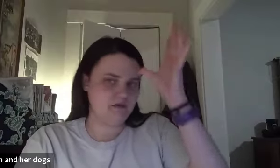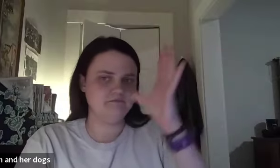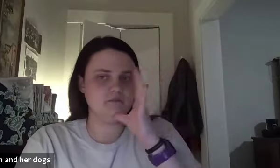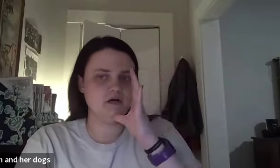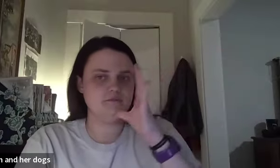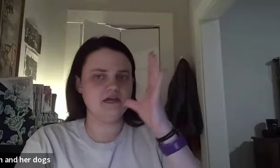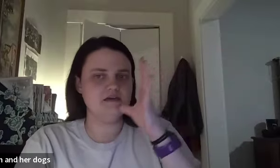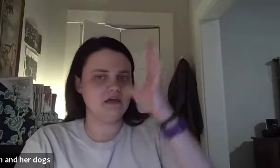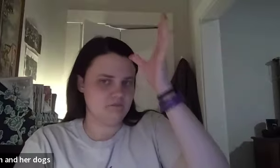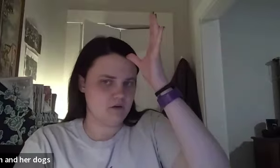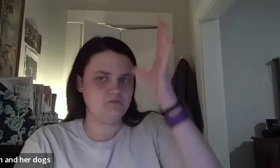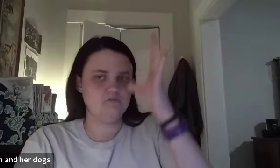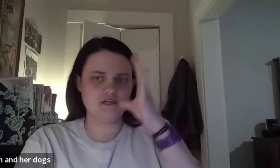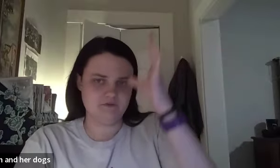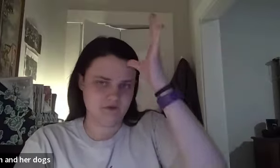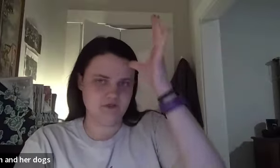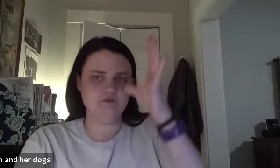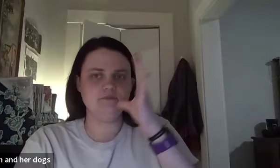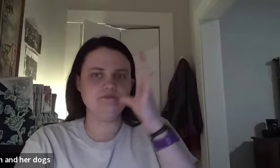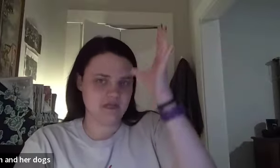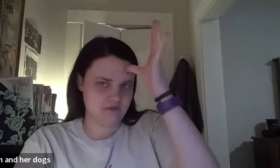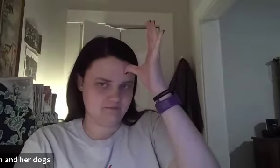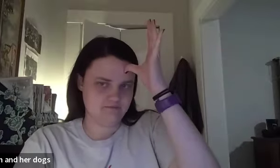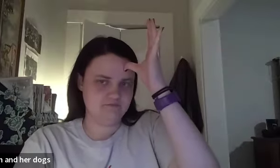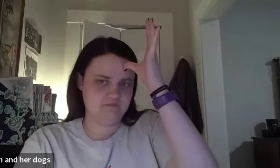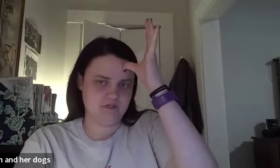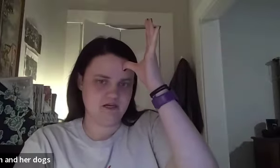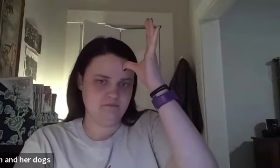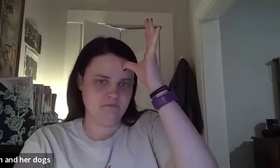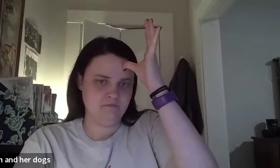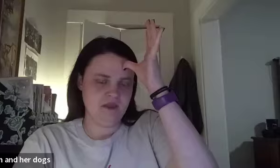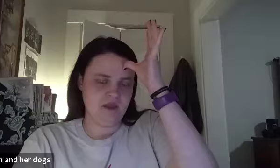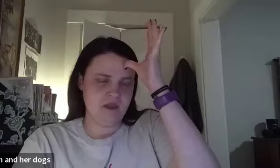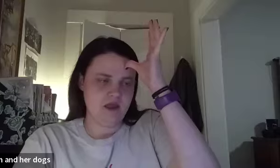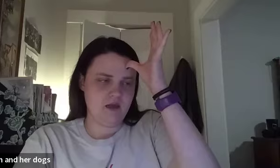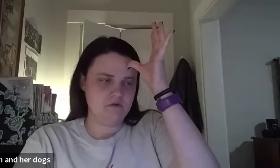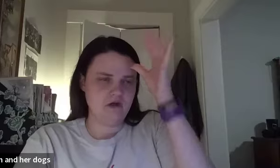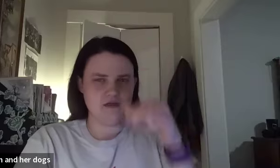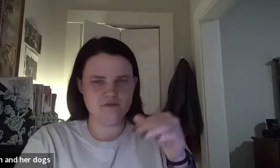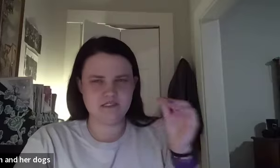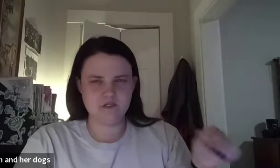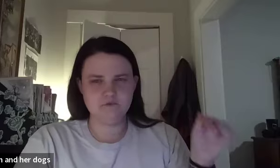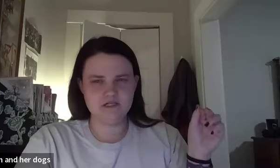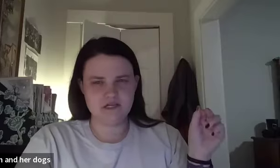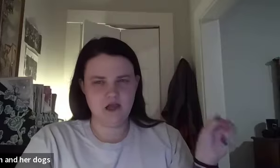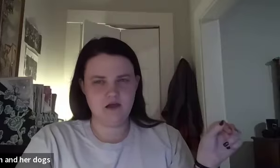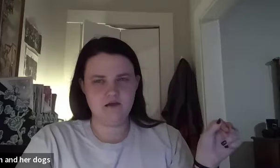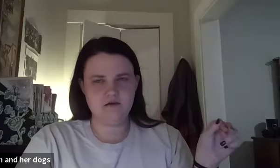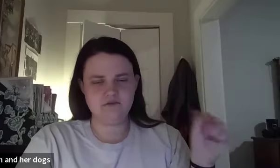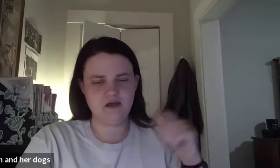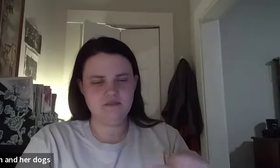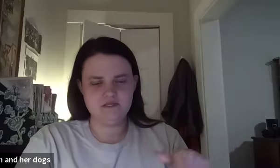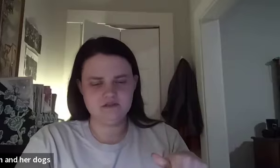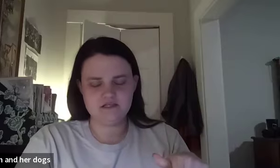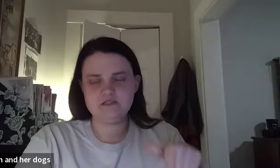way. Mom, dad, mom, whichever. You do both together. Okay. I will add this here because I have, not in these classes,